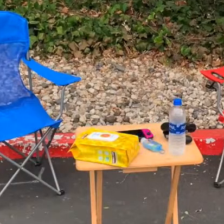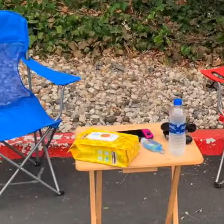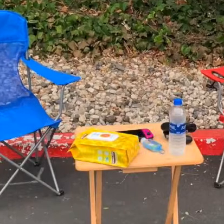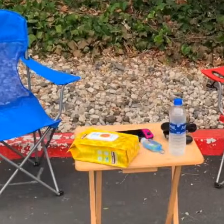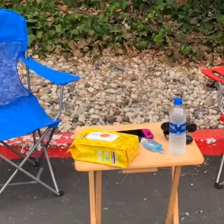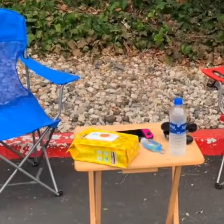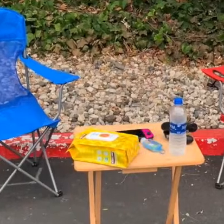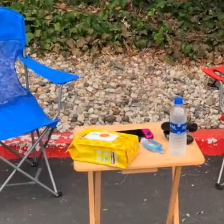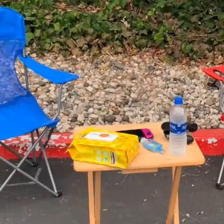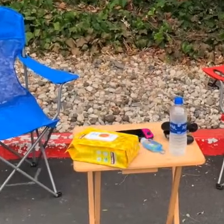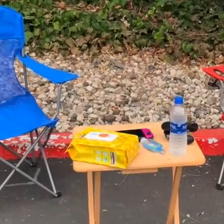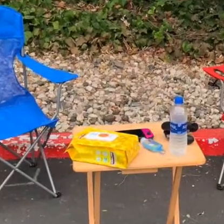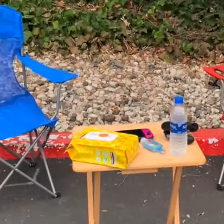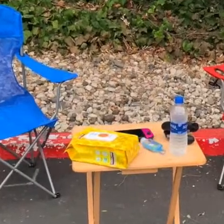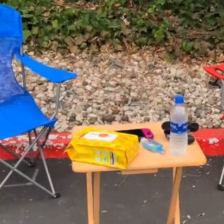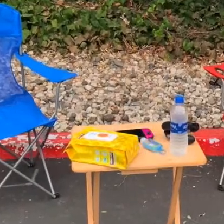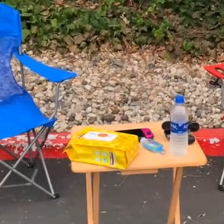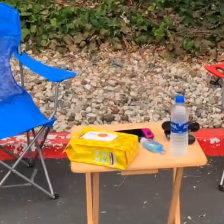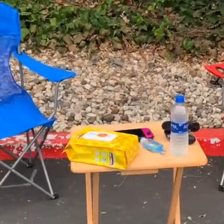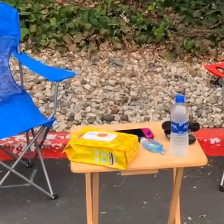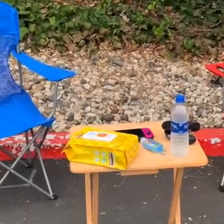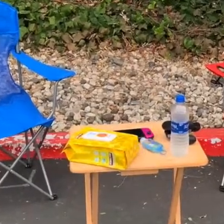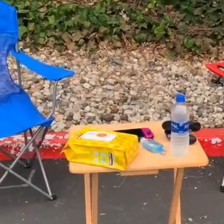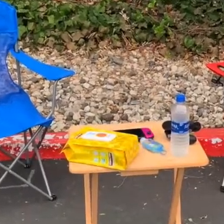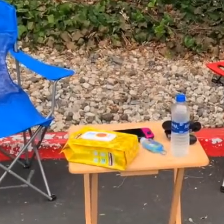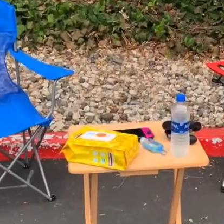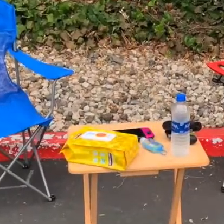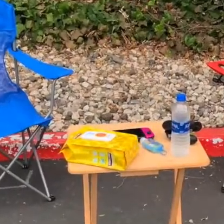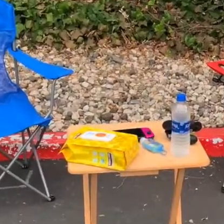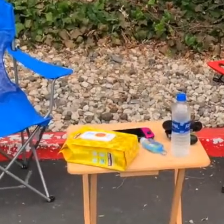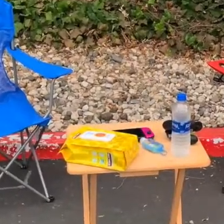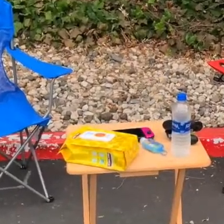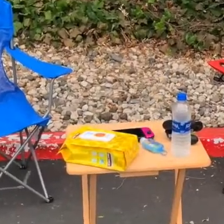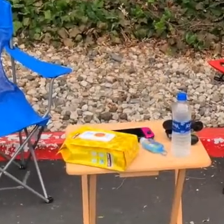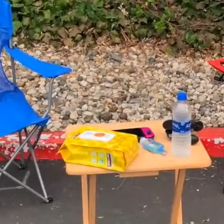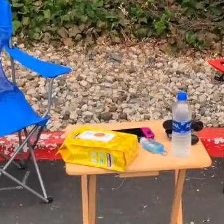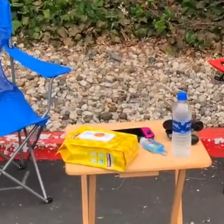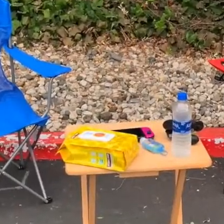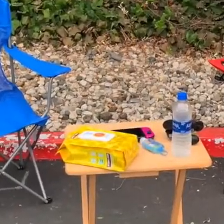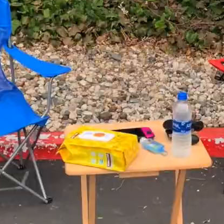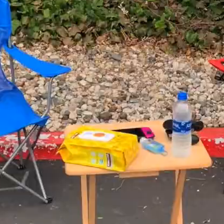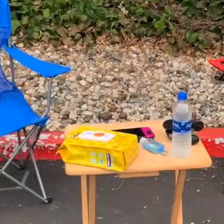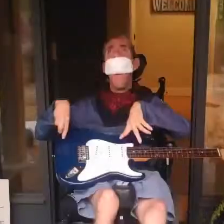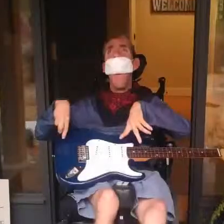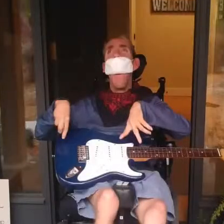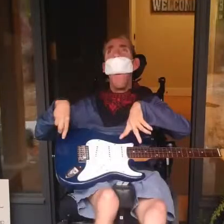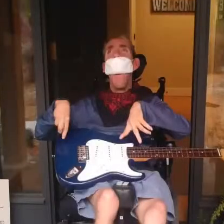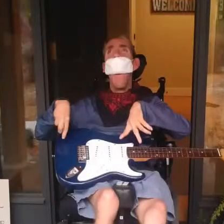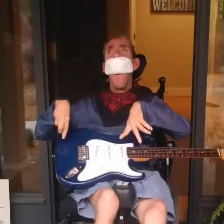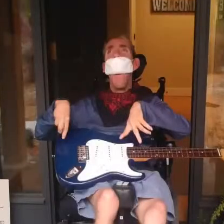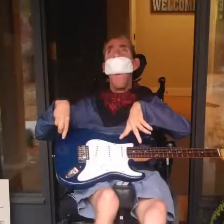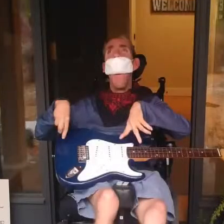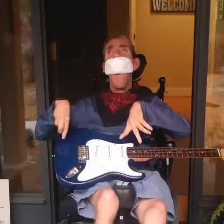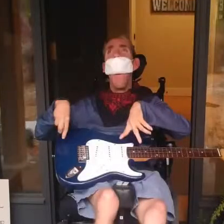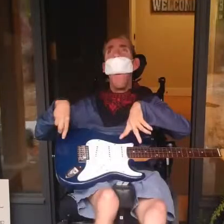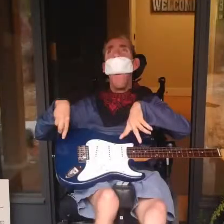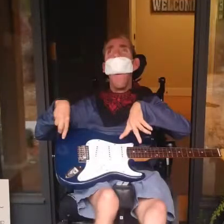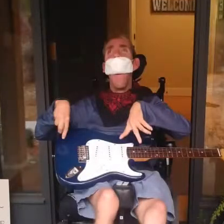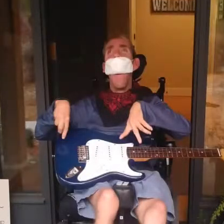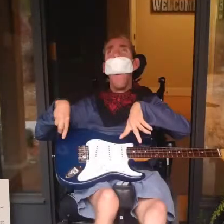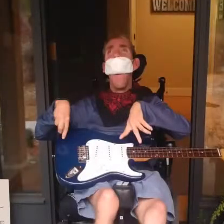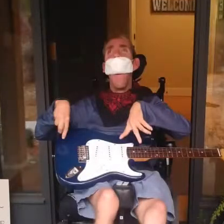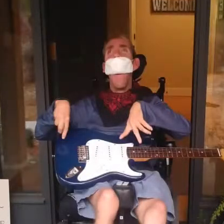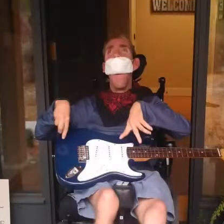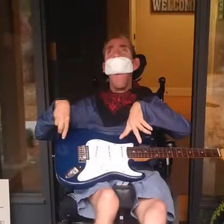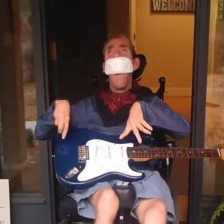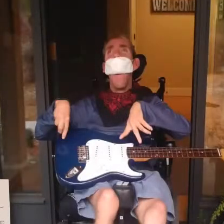clients were thrilled to be able to connect again face-to-face. We have enjoyed getting creative on building activities and